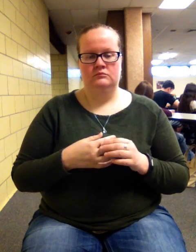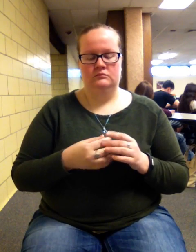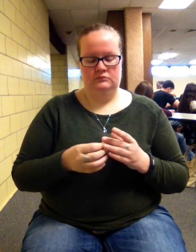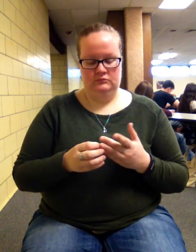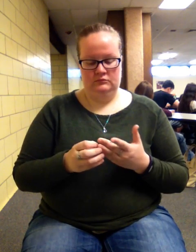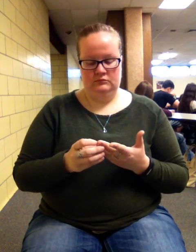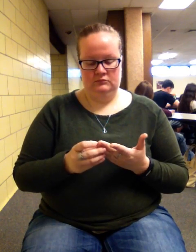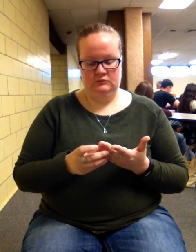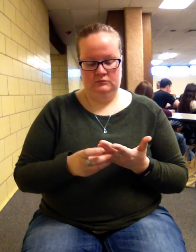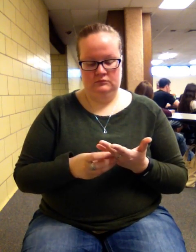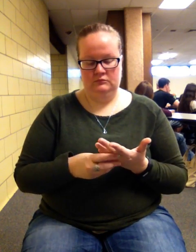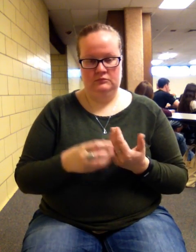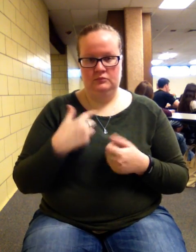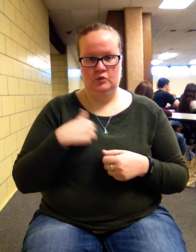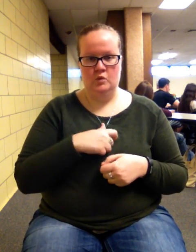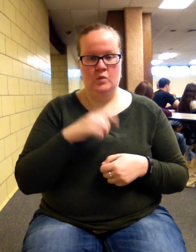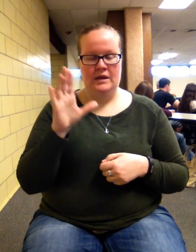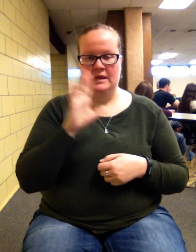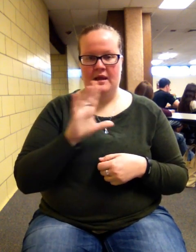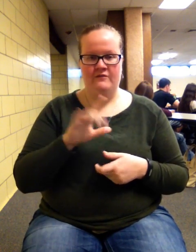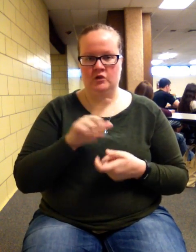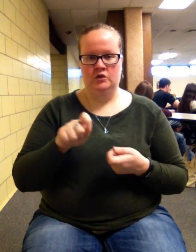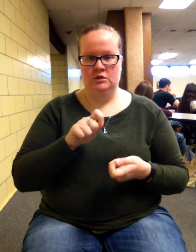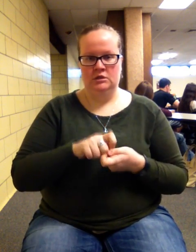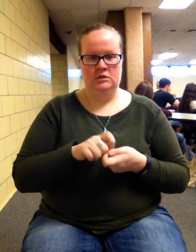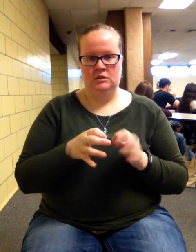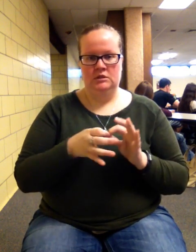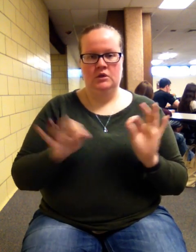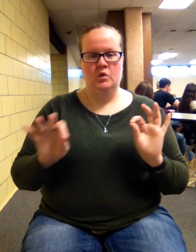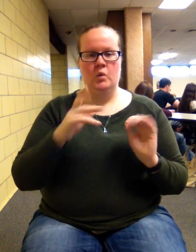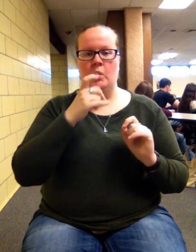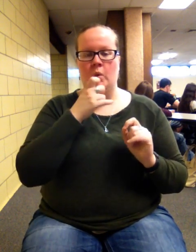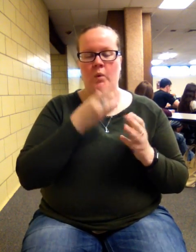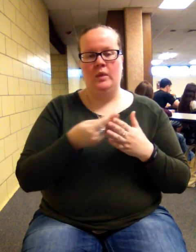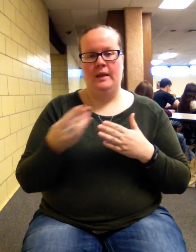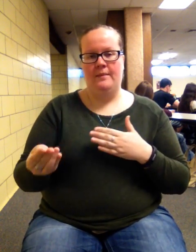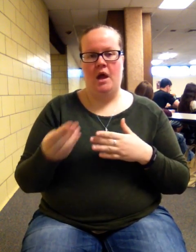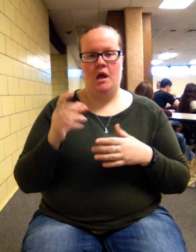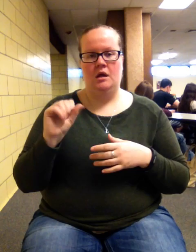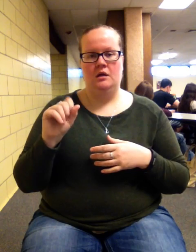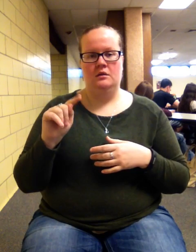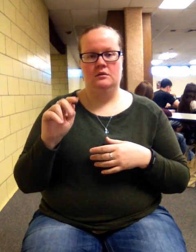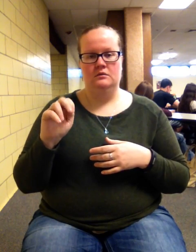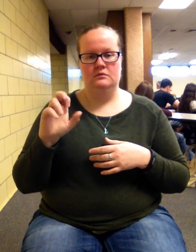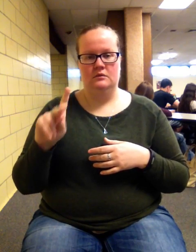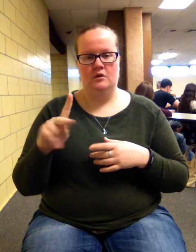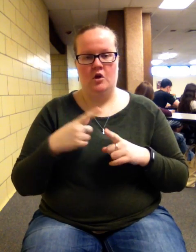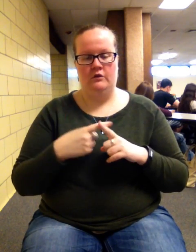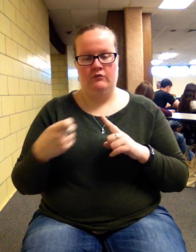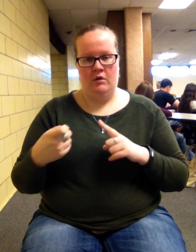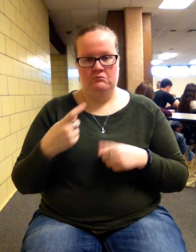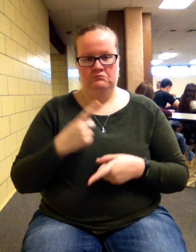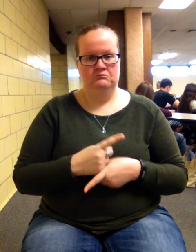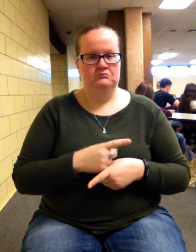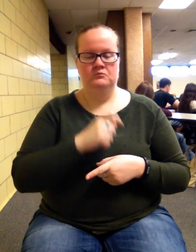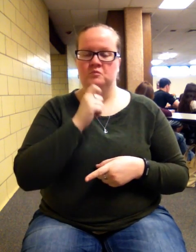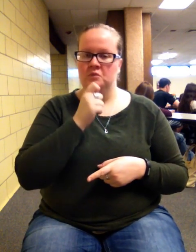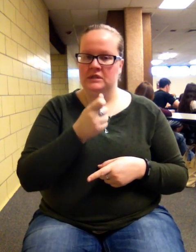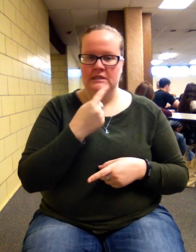We never stipulated who they were buying the stock from, did we? We never said, okay, let's calculate a price